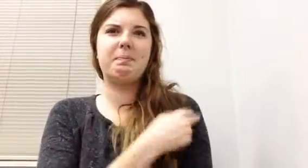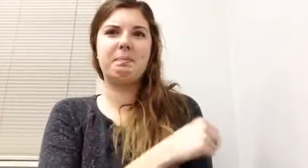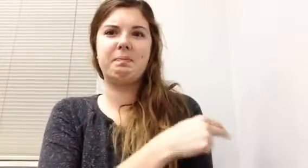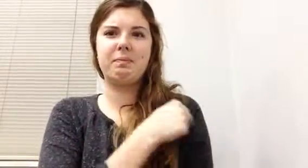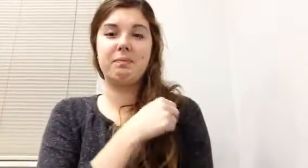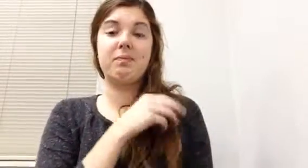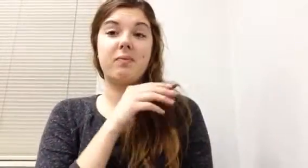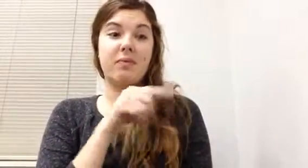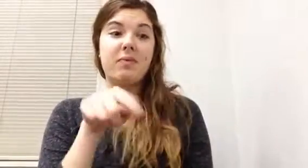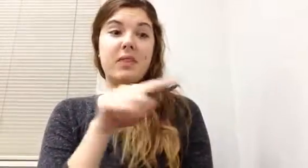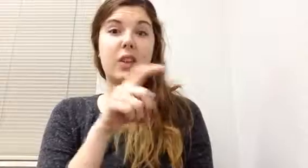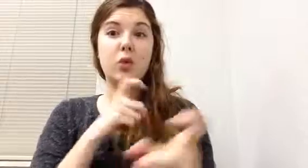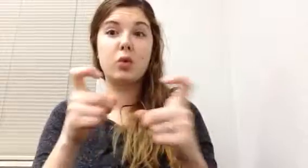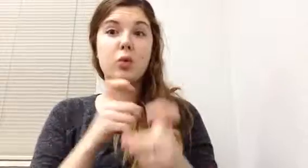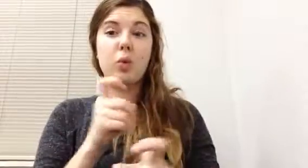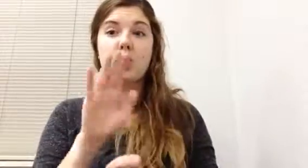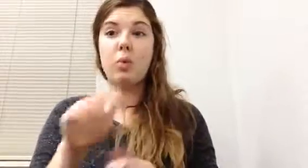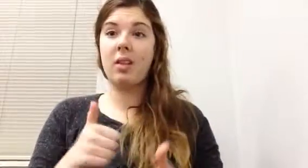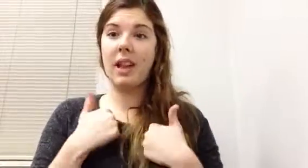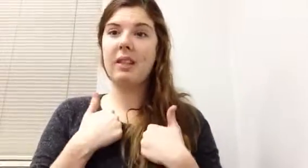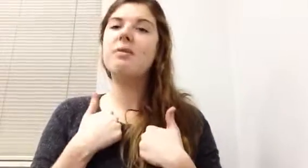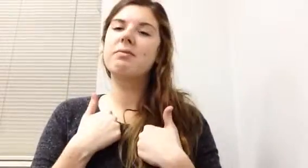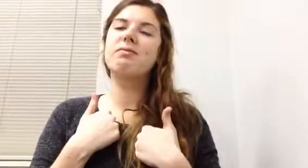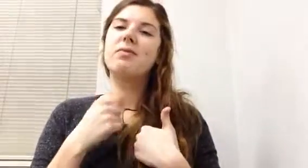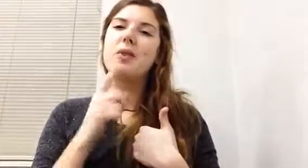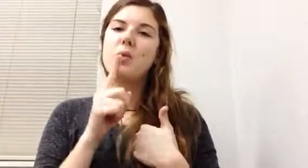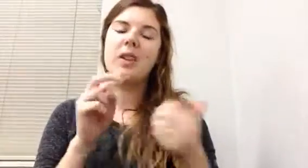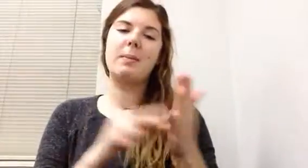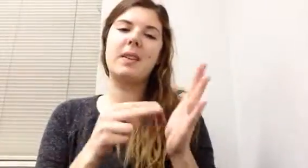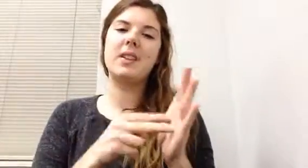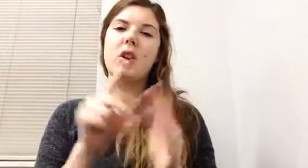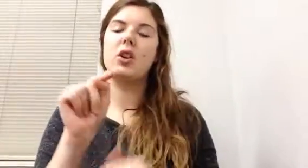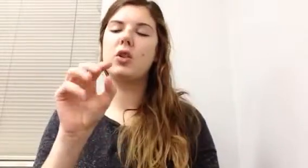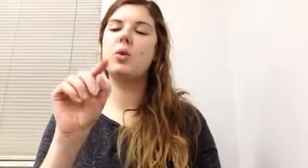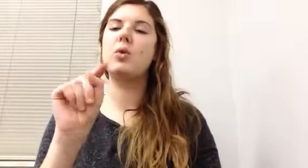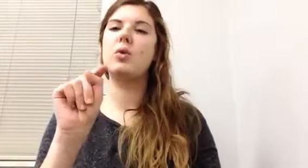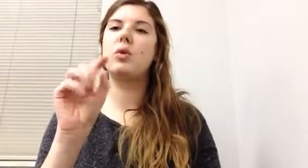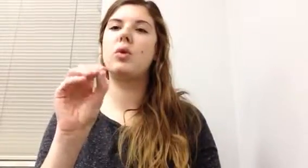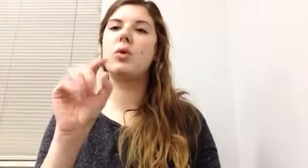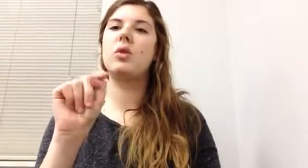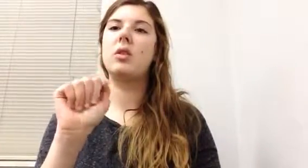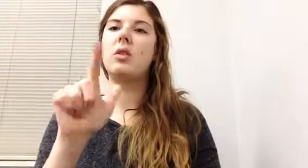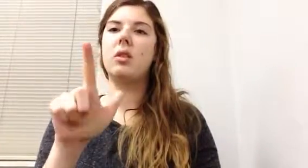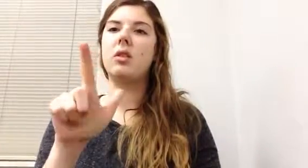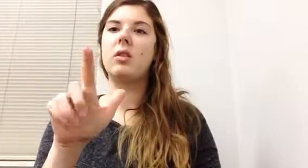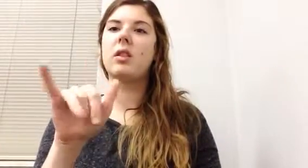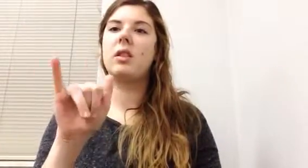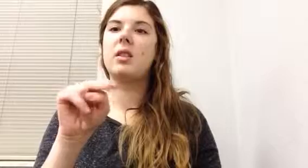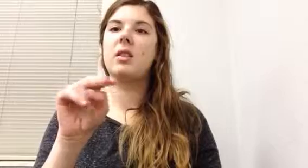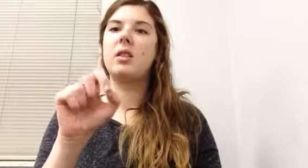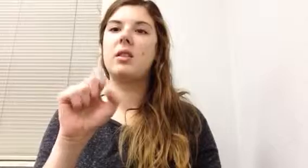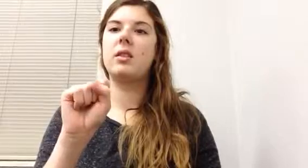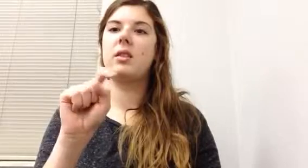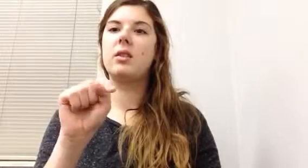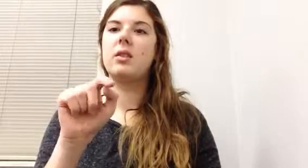total institution. By the way, I never told you how to get out of the crazy hospital once you got yourself put in. You've